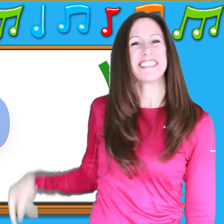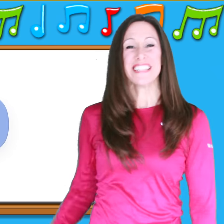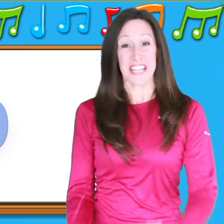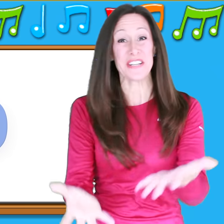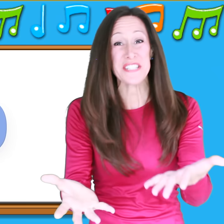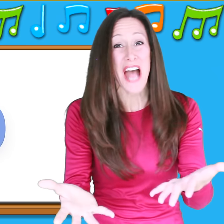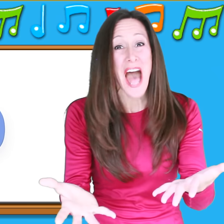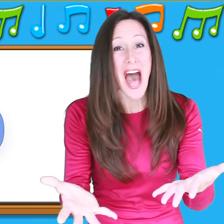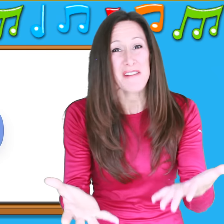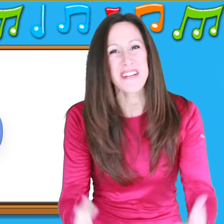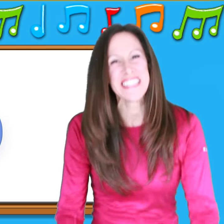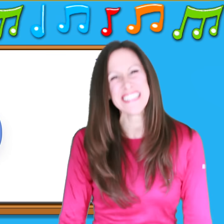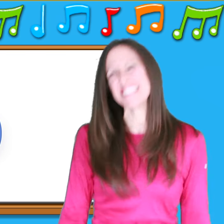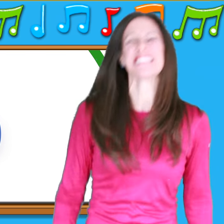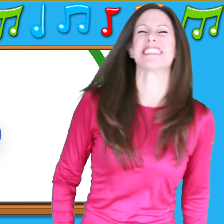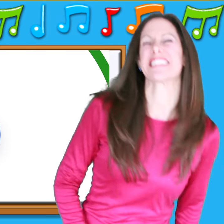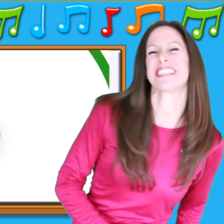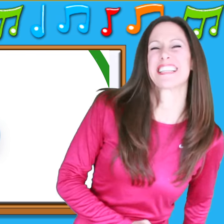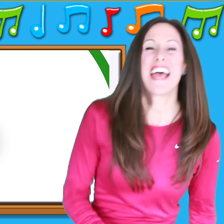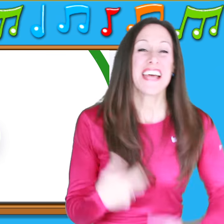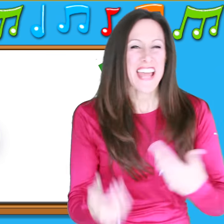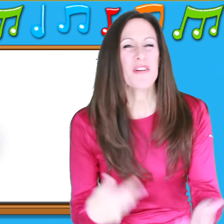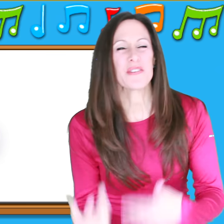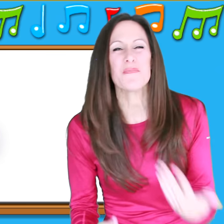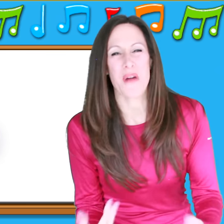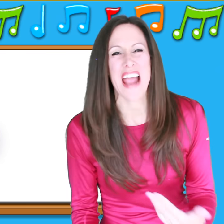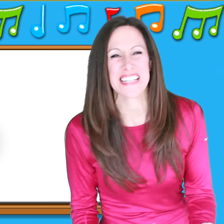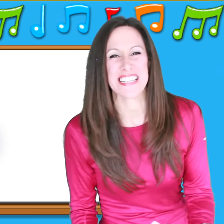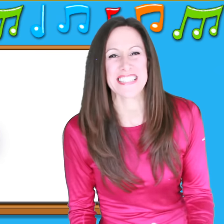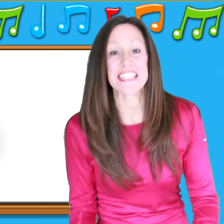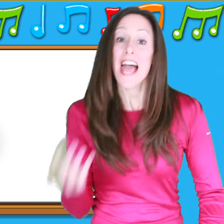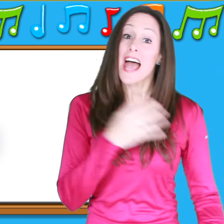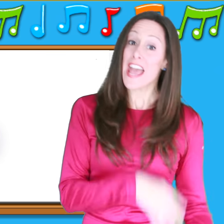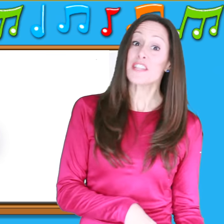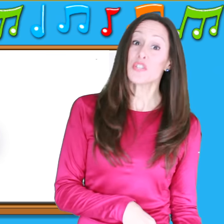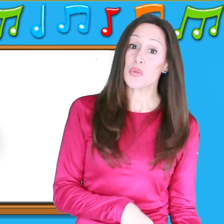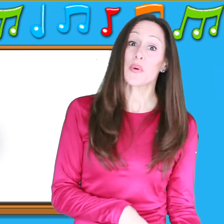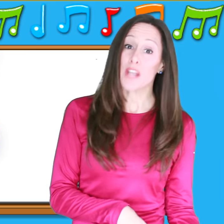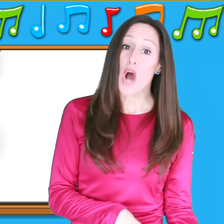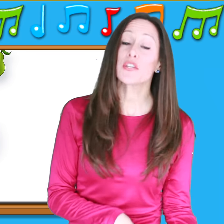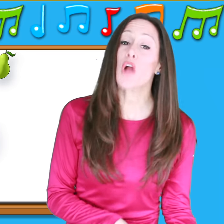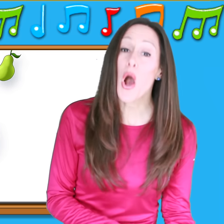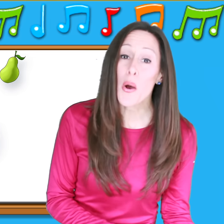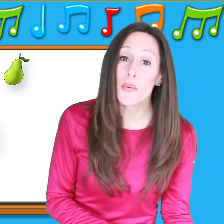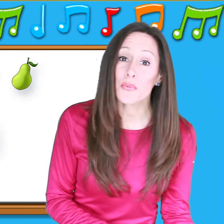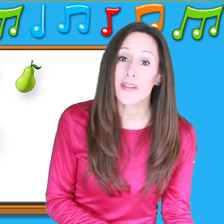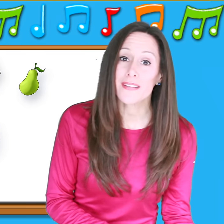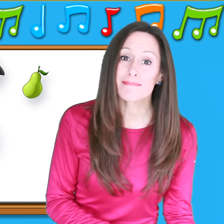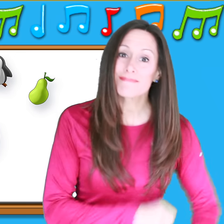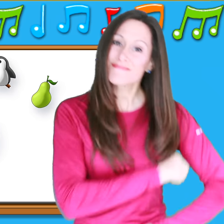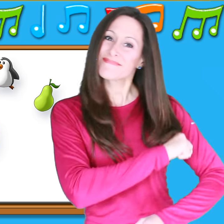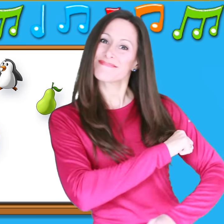pea. Good job! Now you practice and do it on your own.